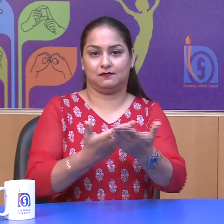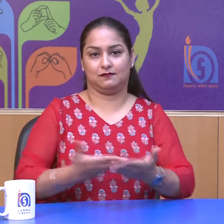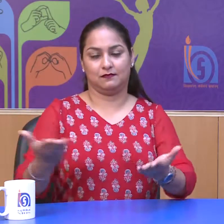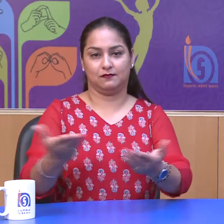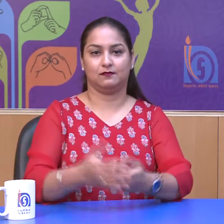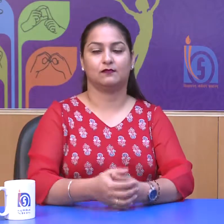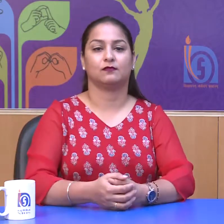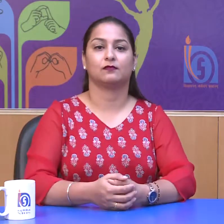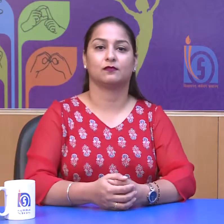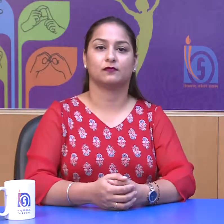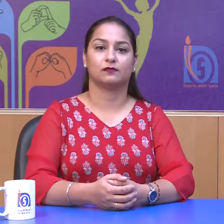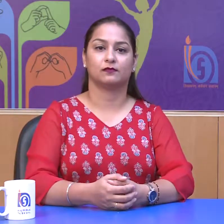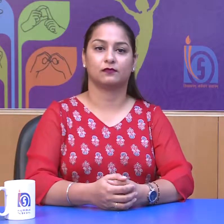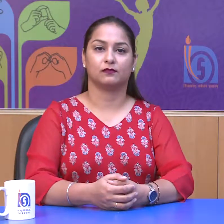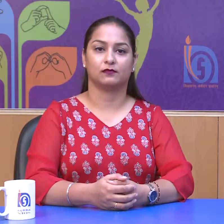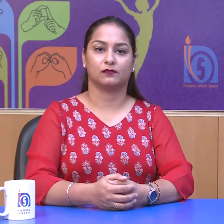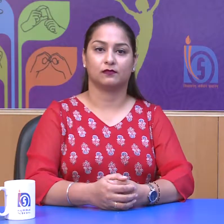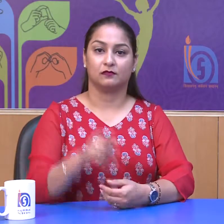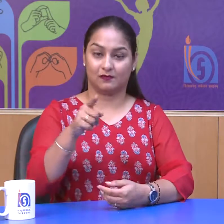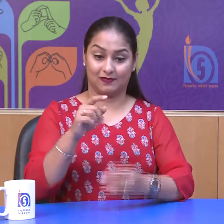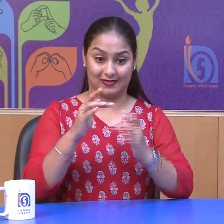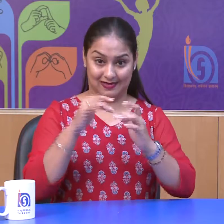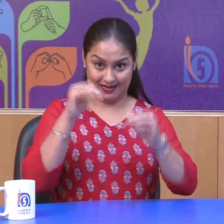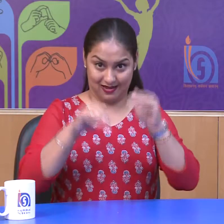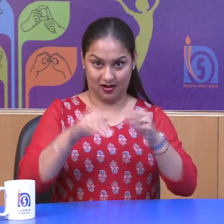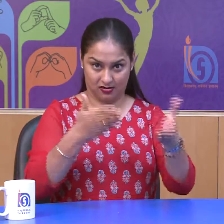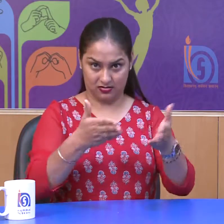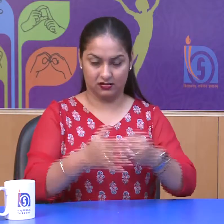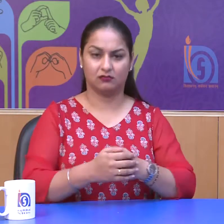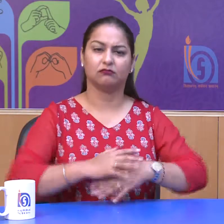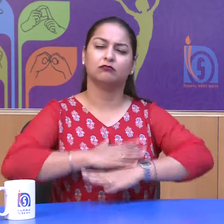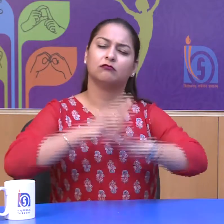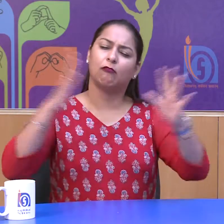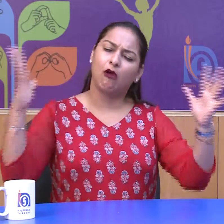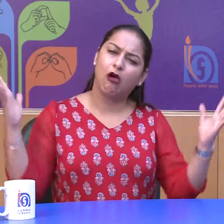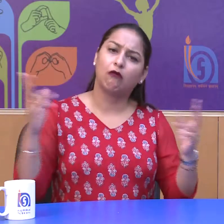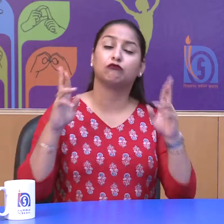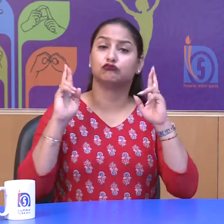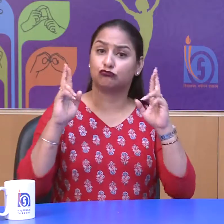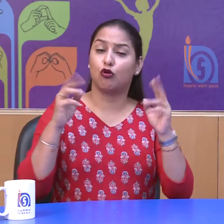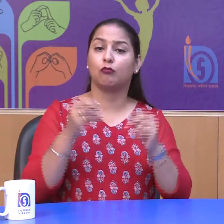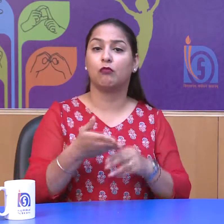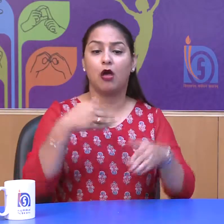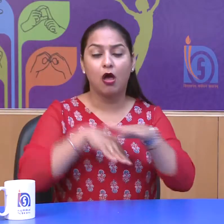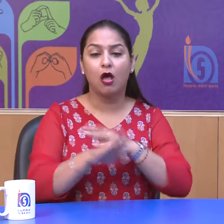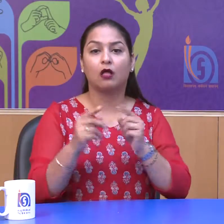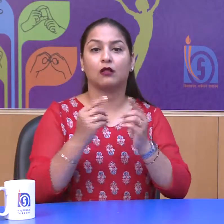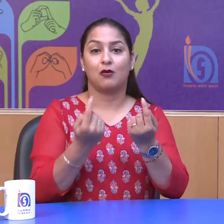In fact, elections widen the scope of political